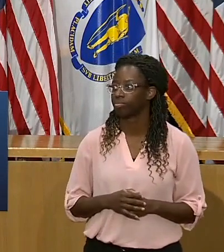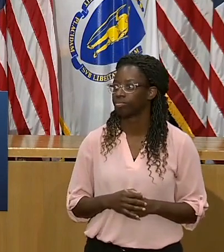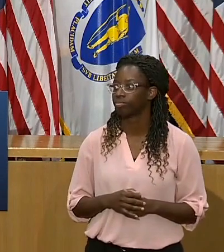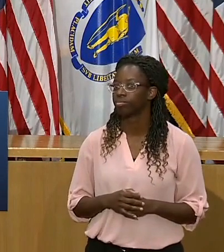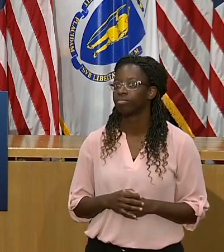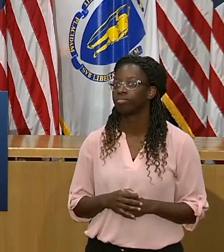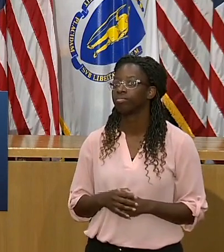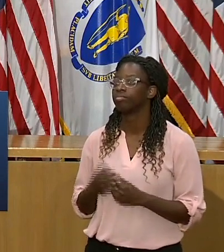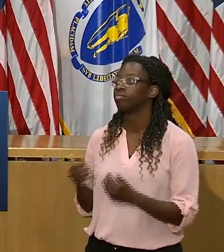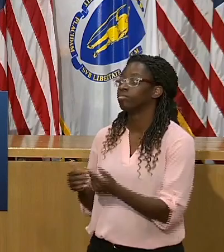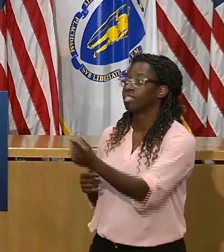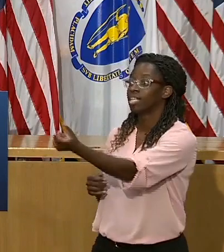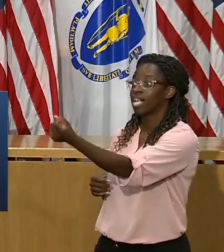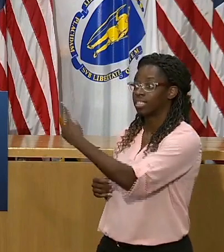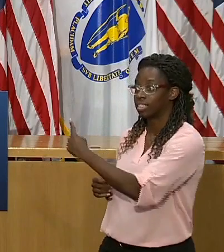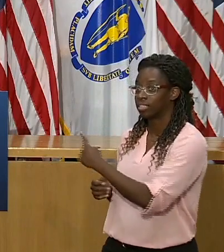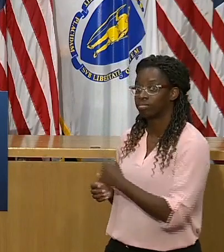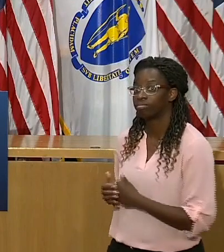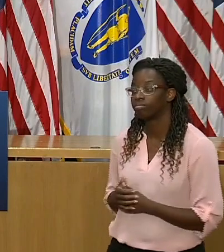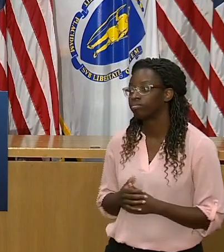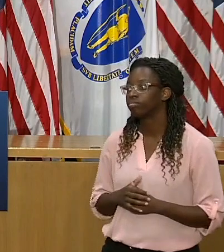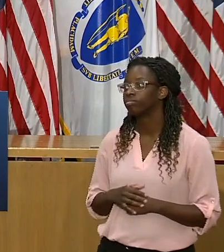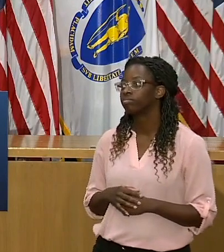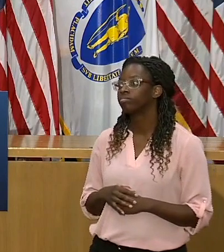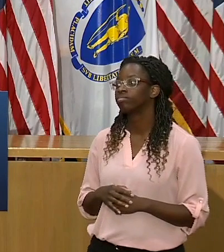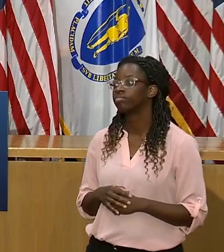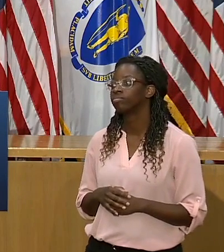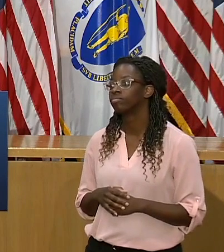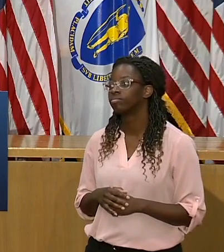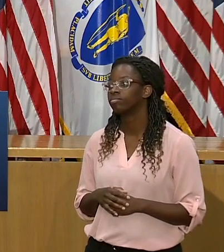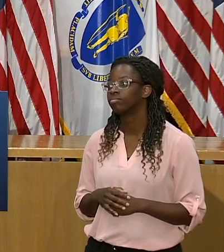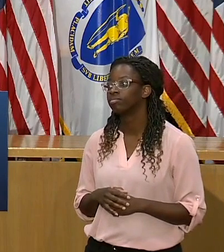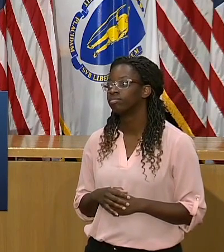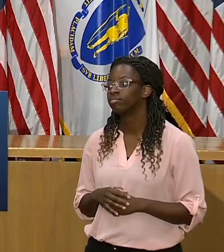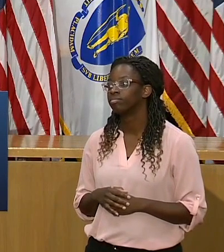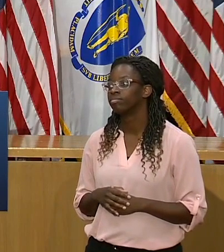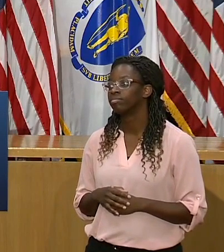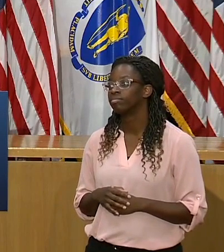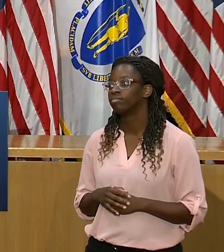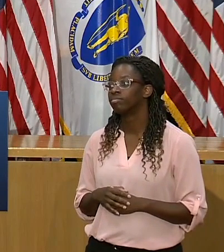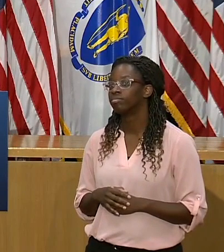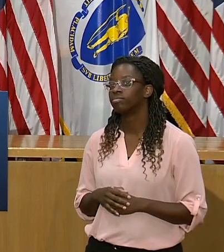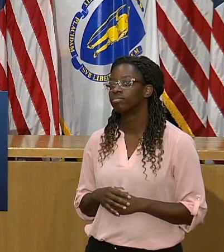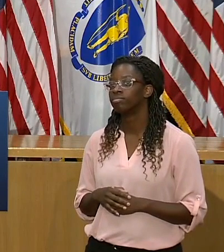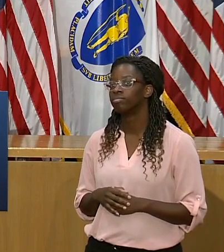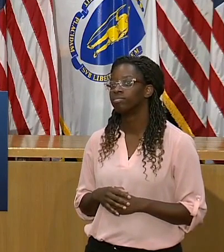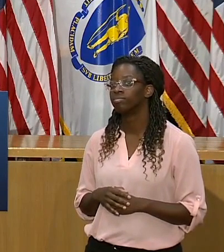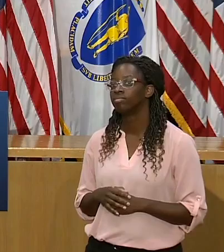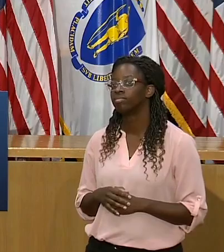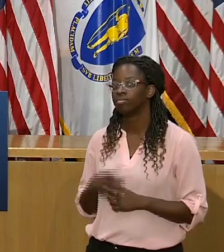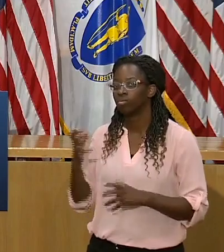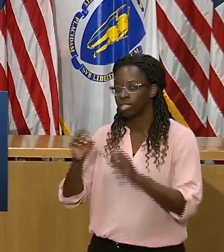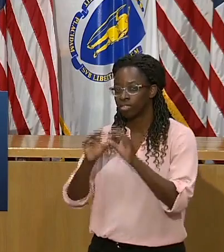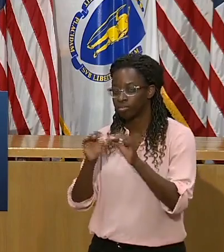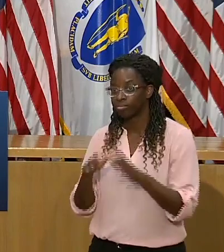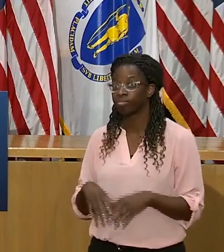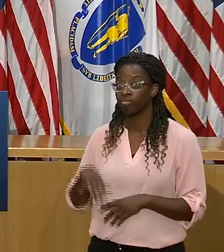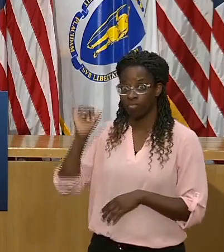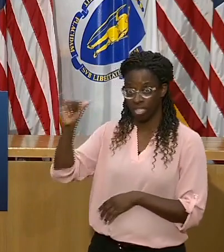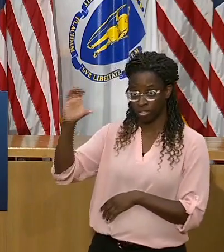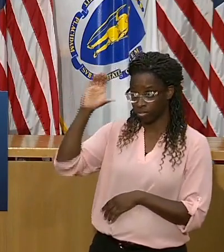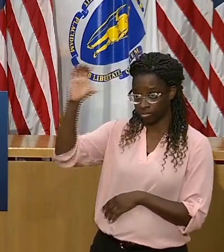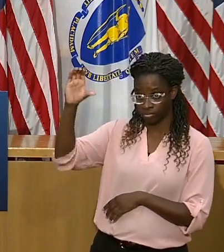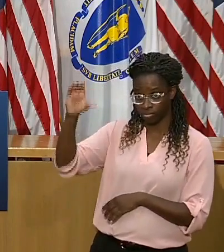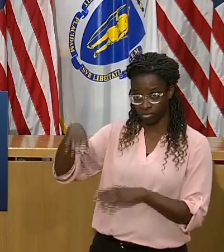moving forward? And also, how will you select? Does somebody have to be hurt harder than the other person to get it? I'm going to have